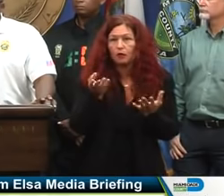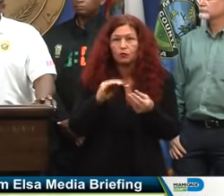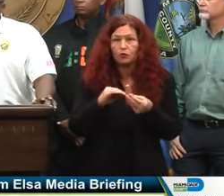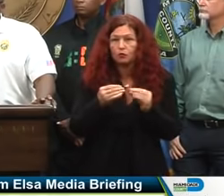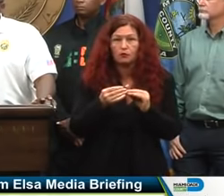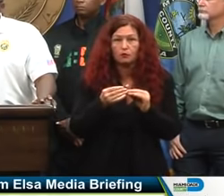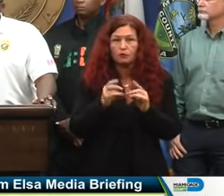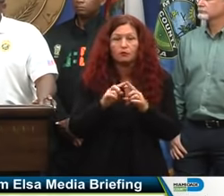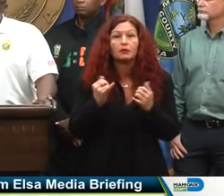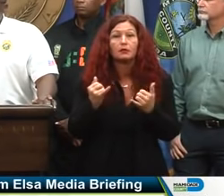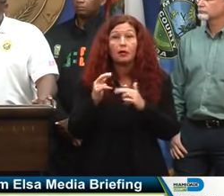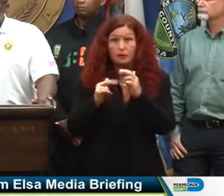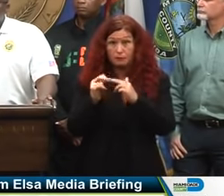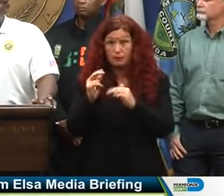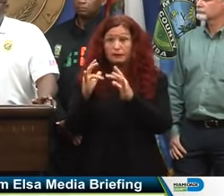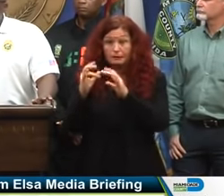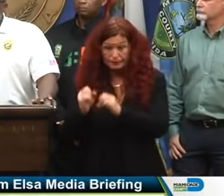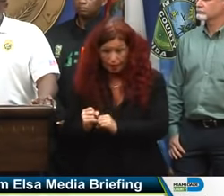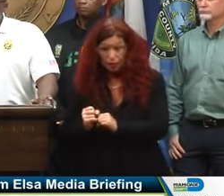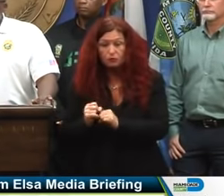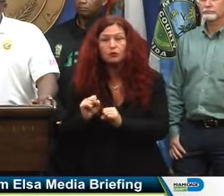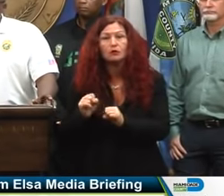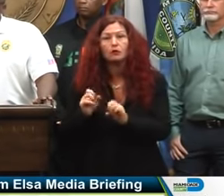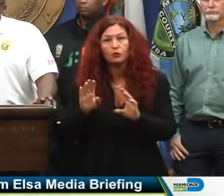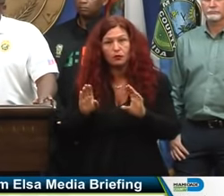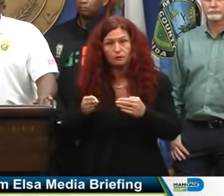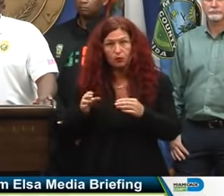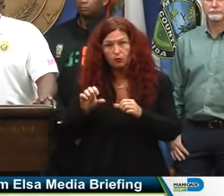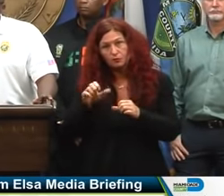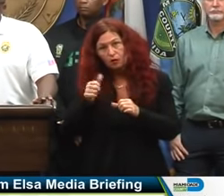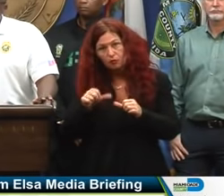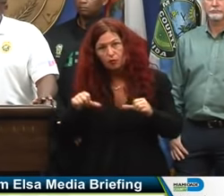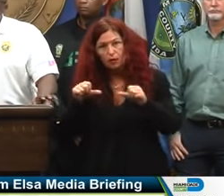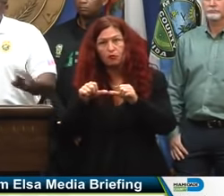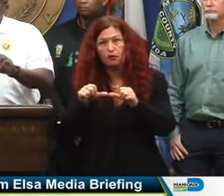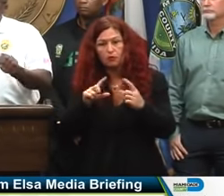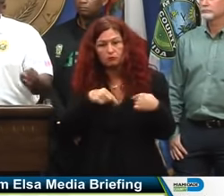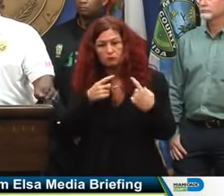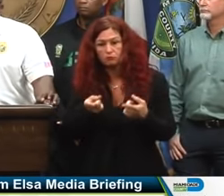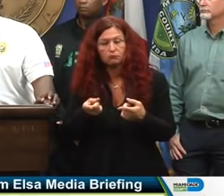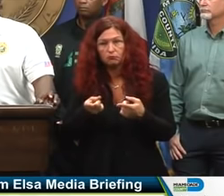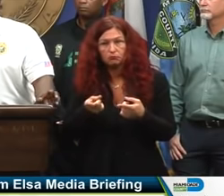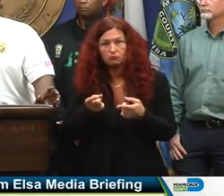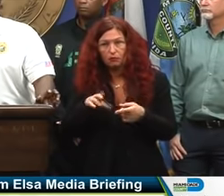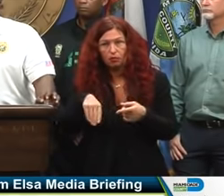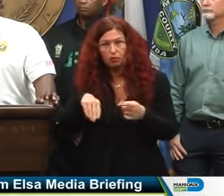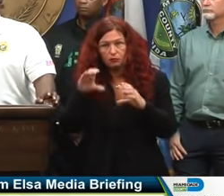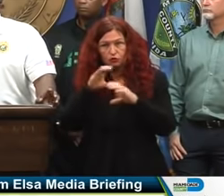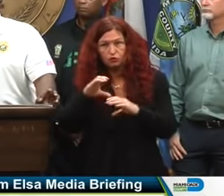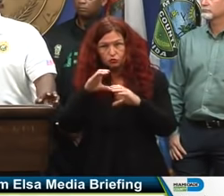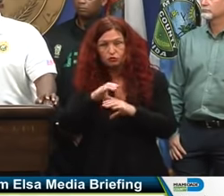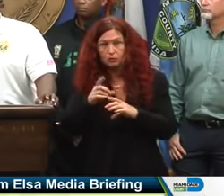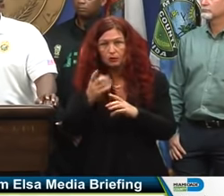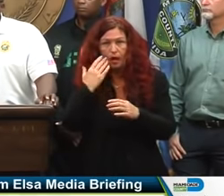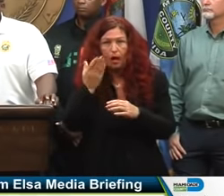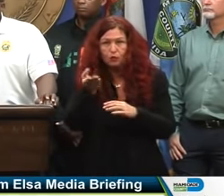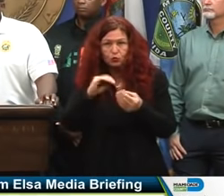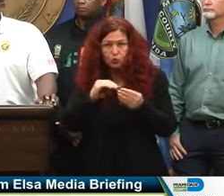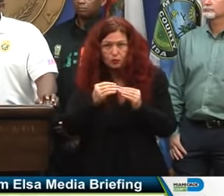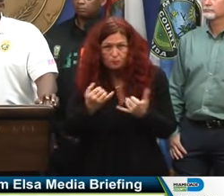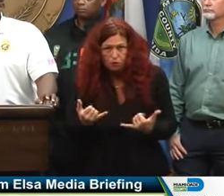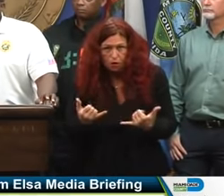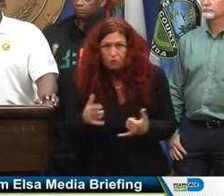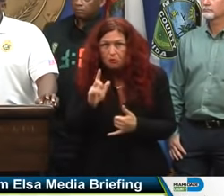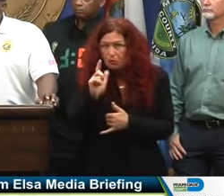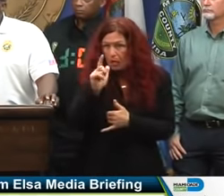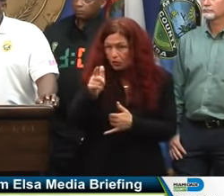we was trying to get to that was causing a threat to our personnel. But I can't get you that number later on. Is there